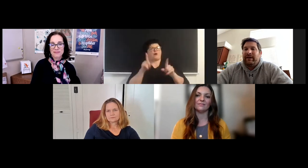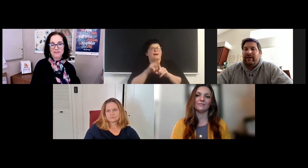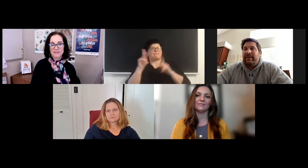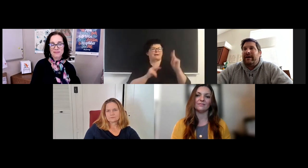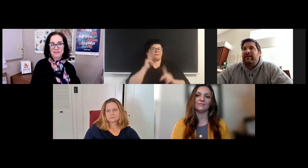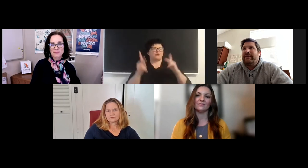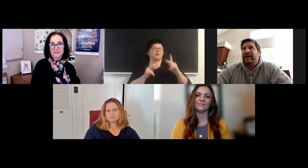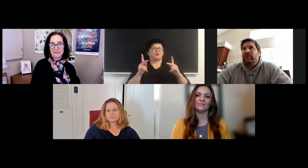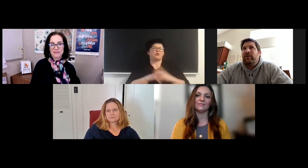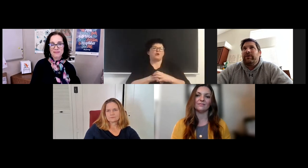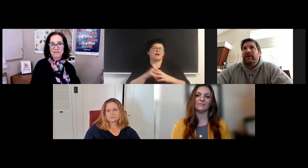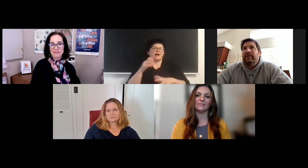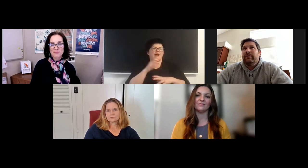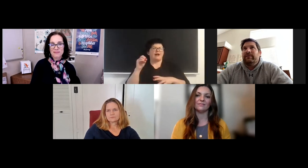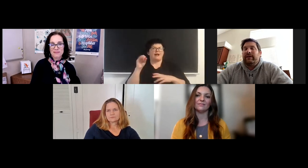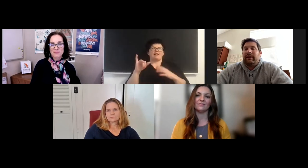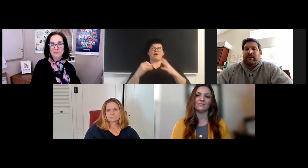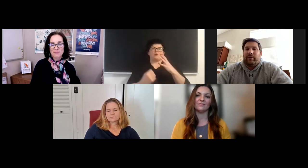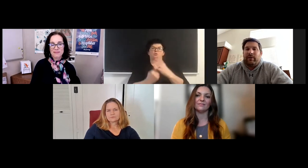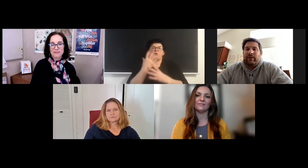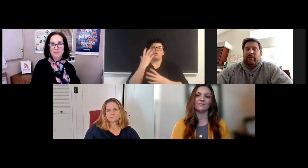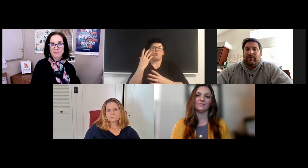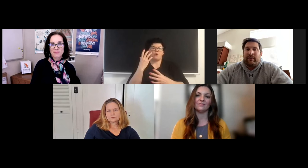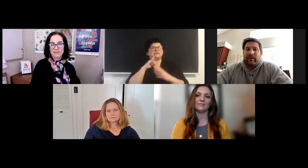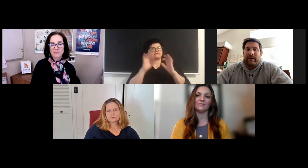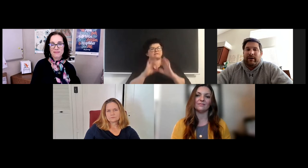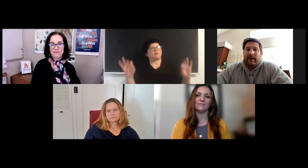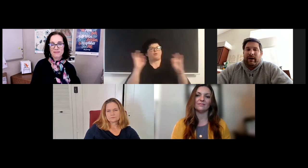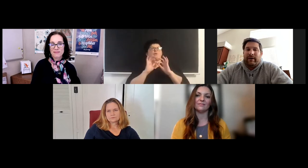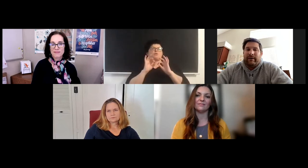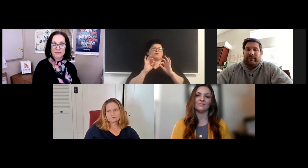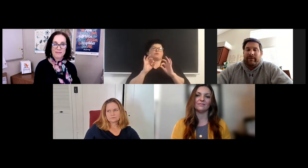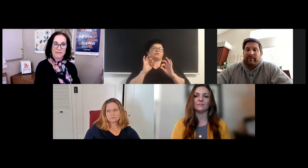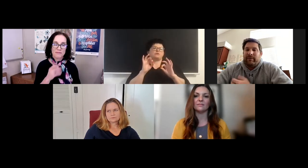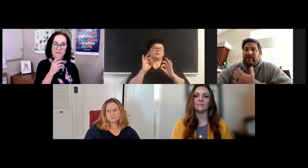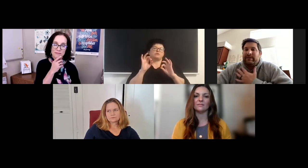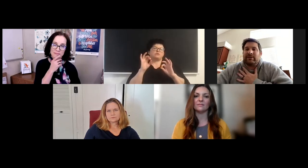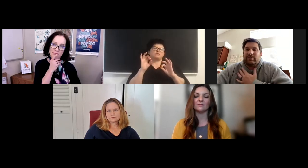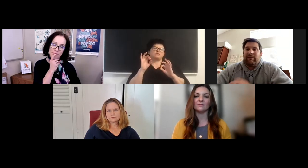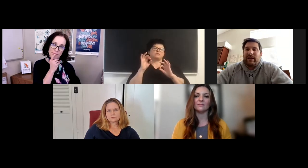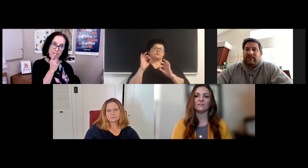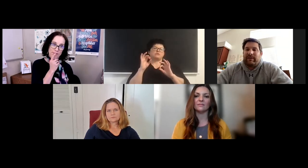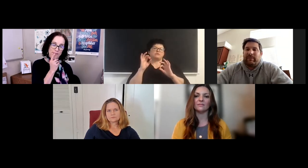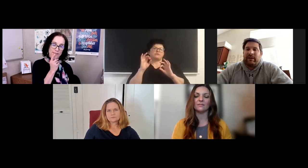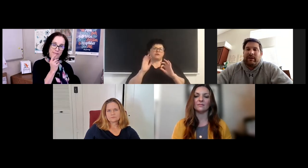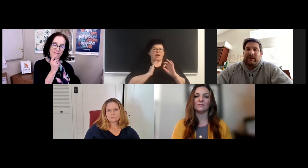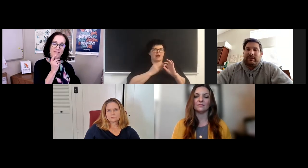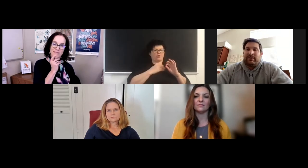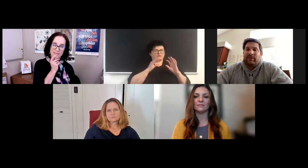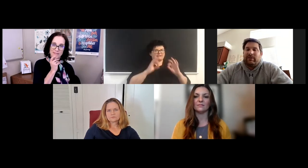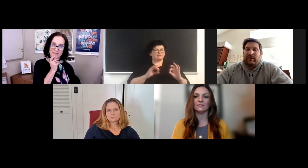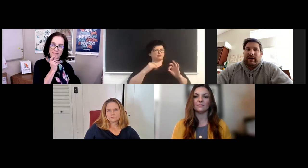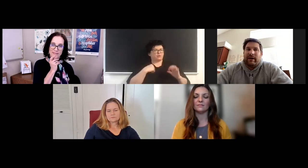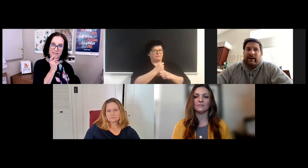And that growth is important for the decisions we've made as a family